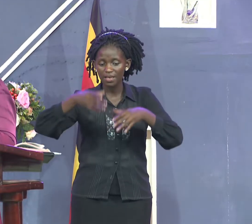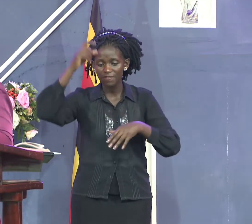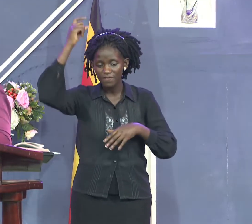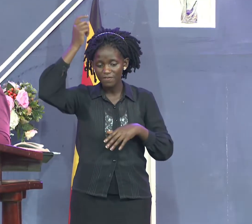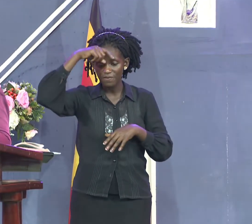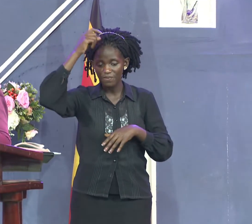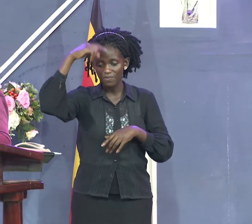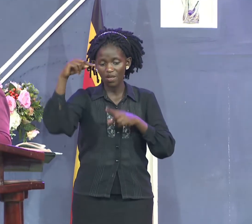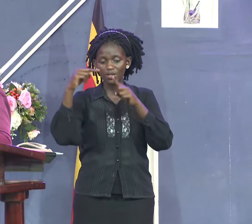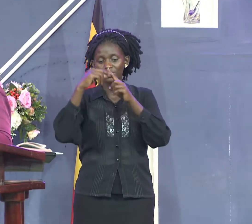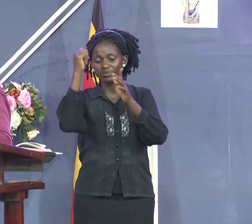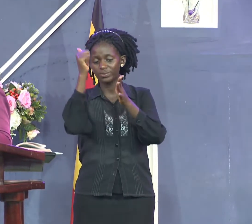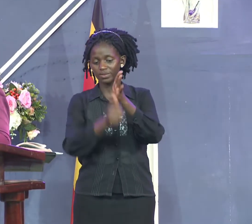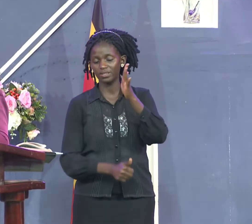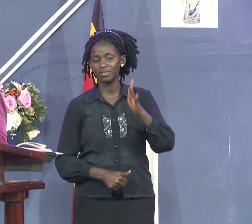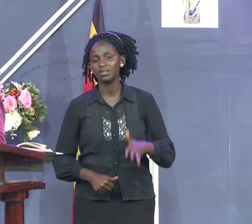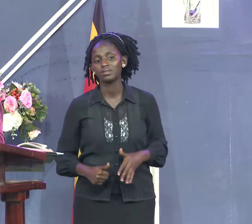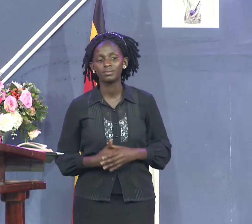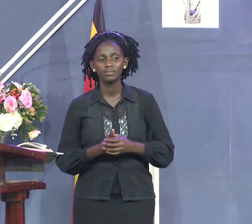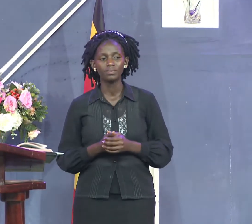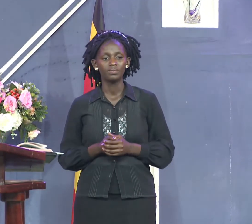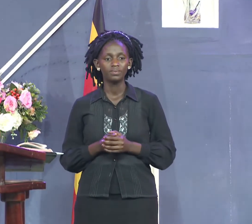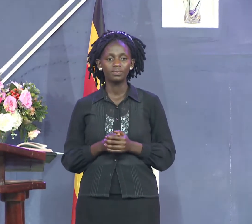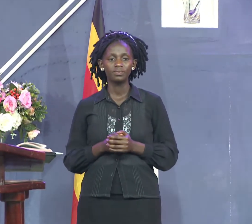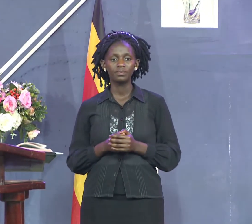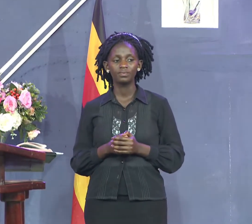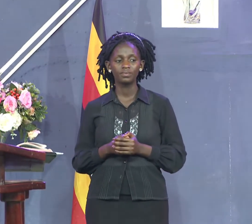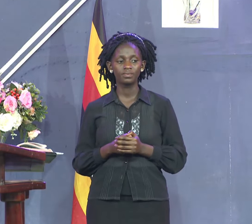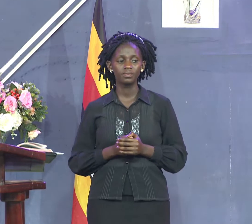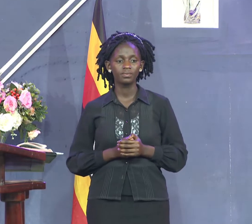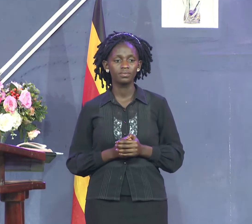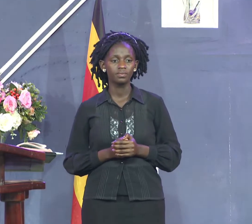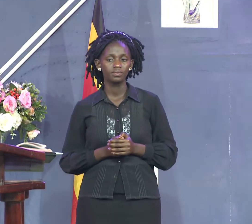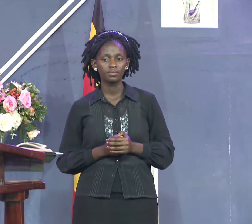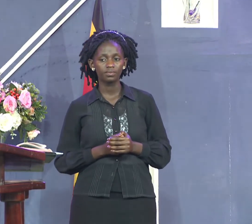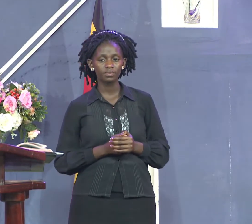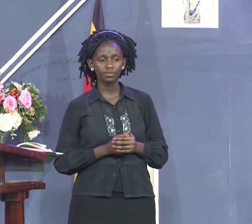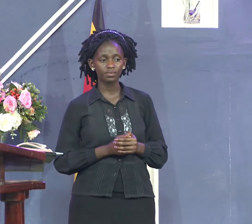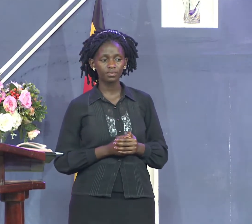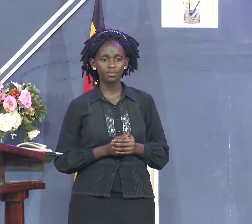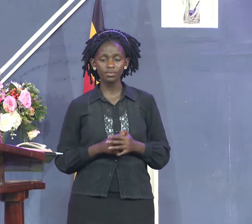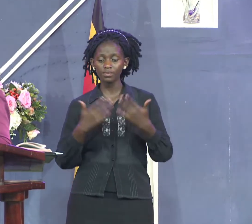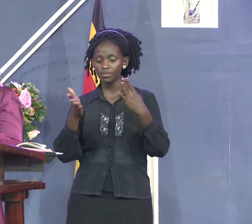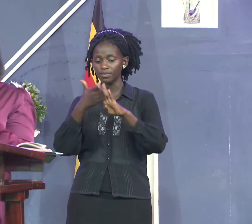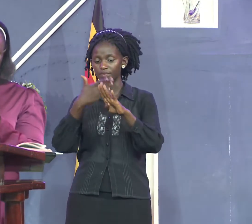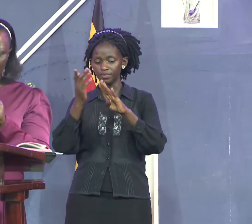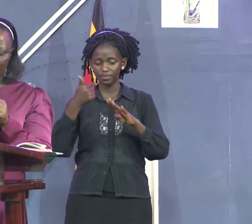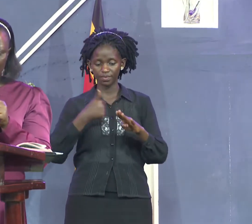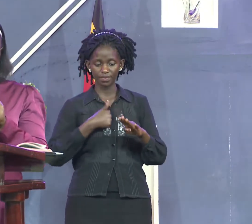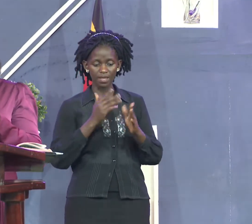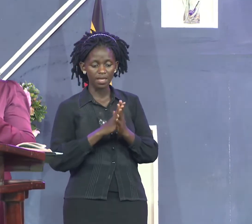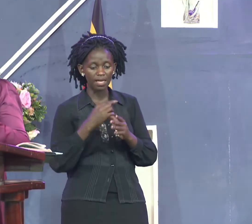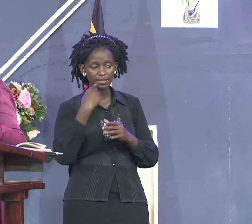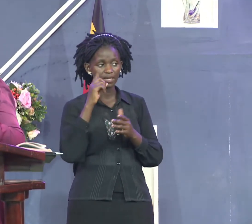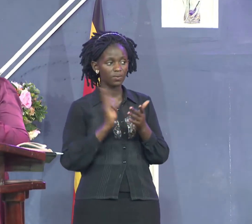okutegera kwe, that the angel of the Lord, Daniel chapter 9 verse 22, he instructed me and